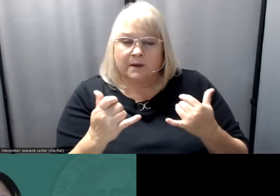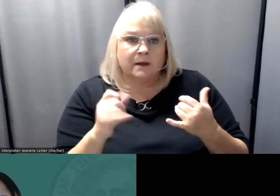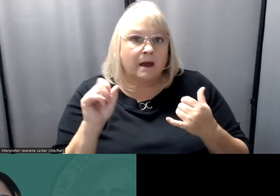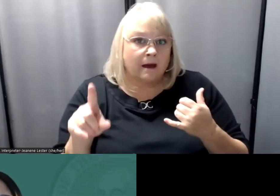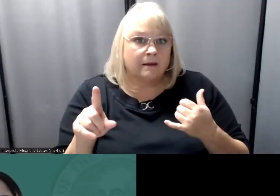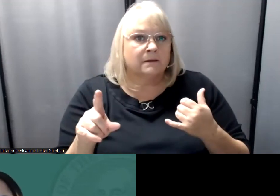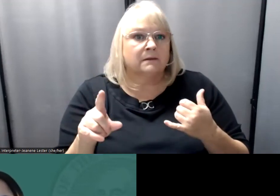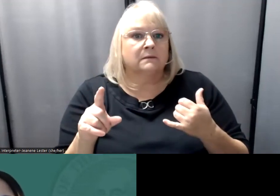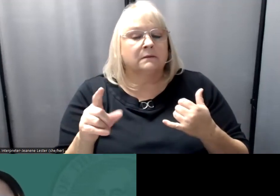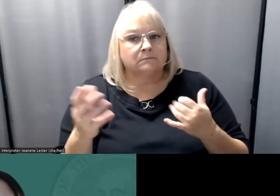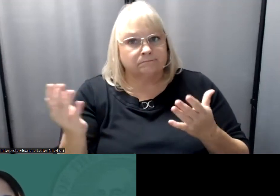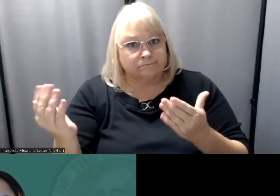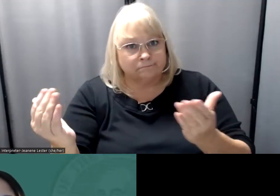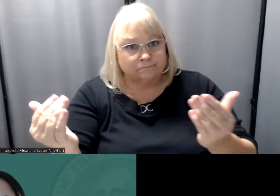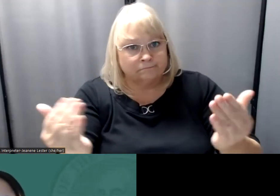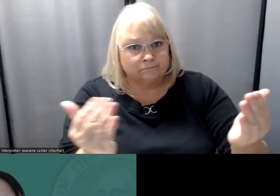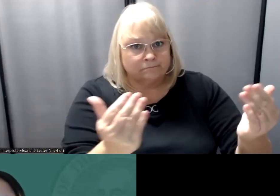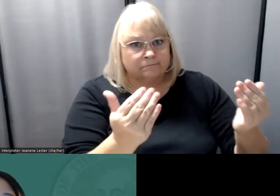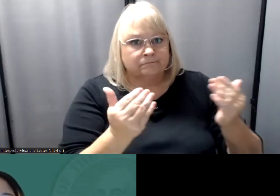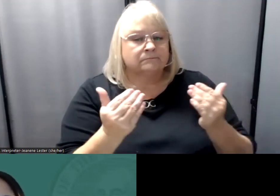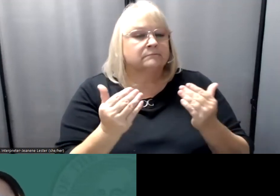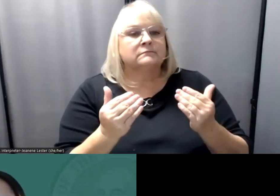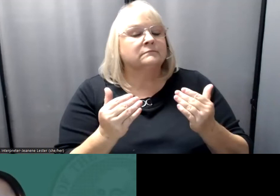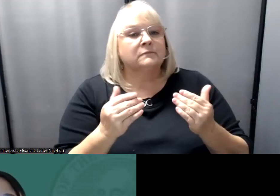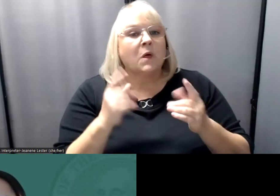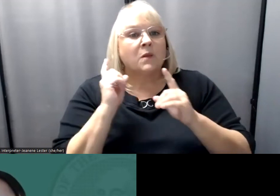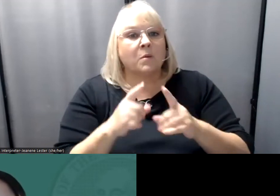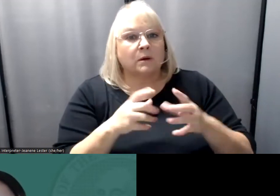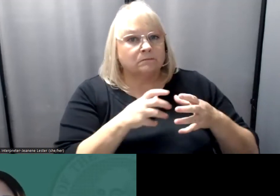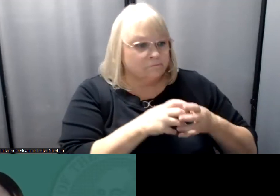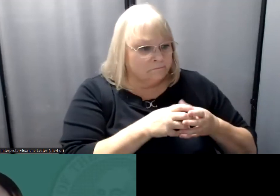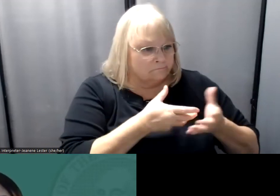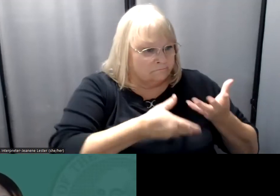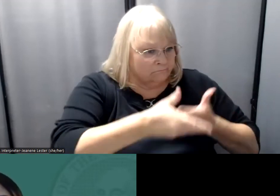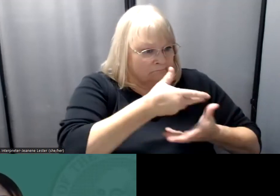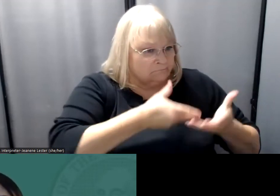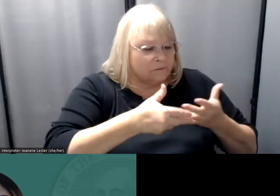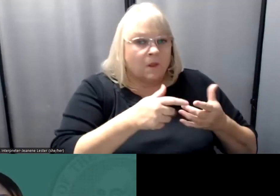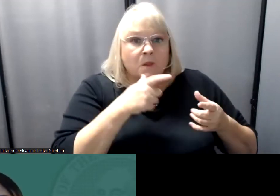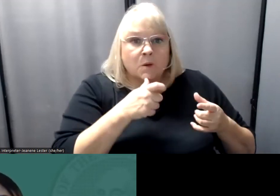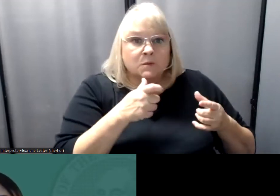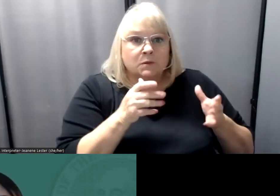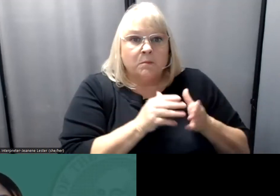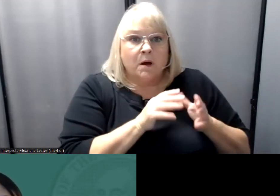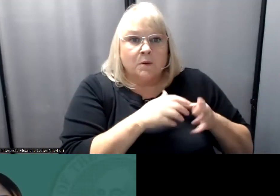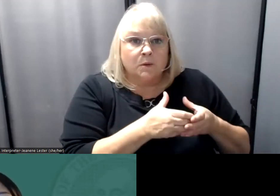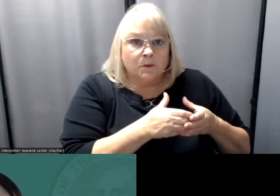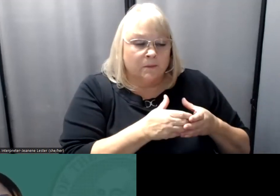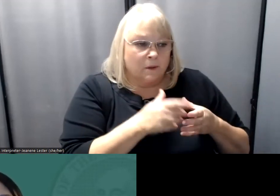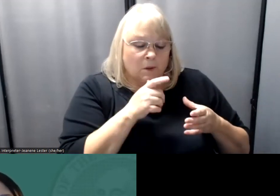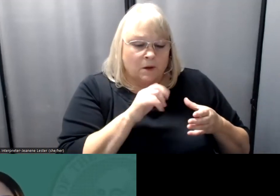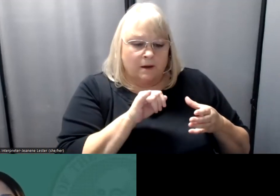be. Again, the point is getting them engaged and talking so that the introverts in small groups can warm up a little